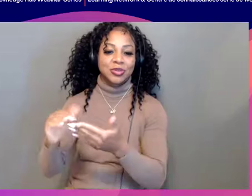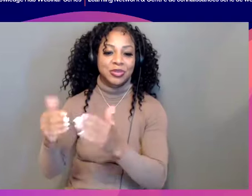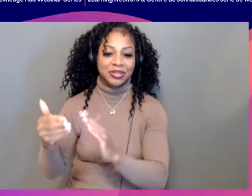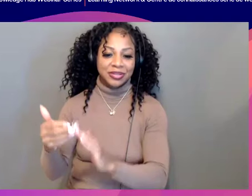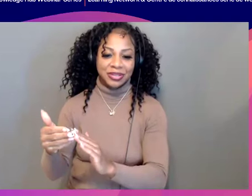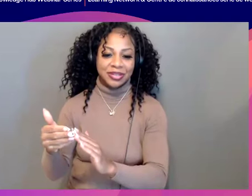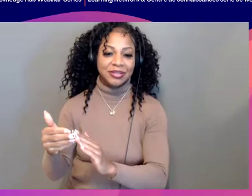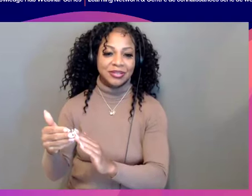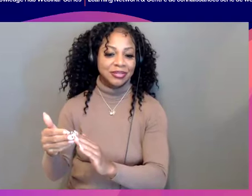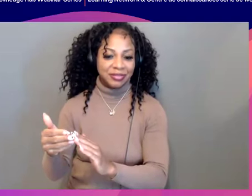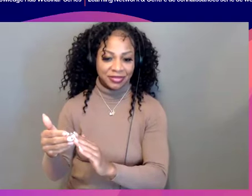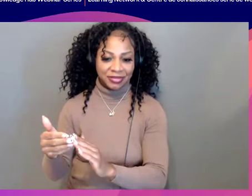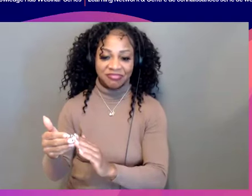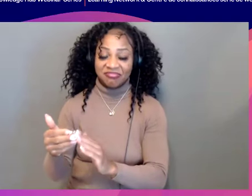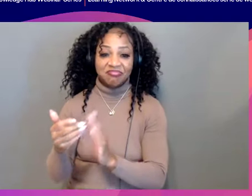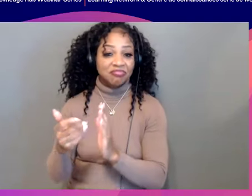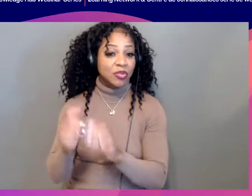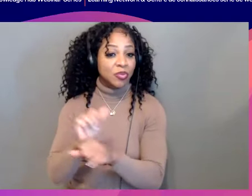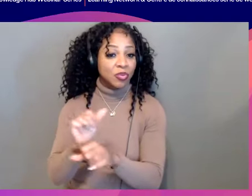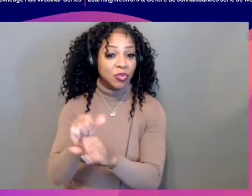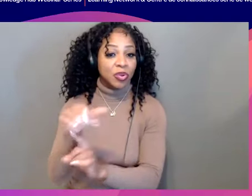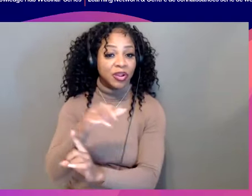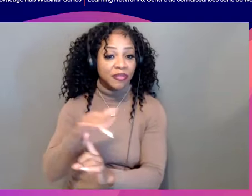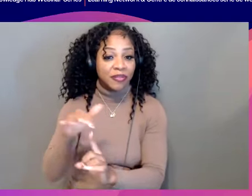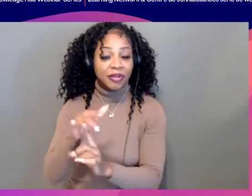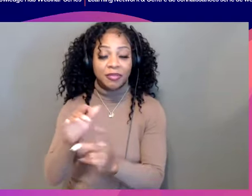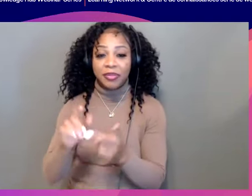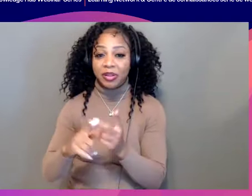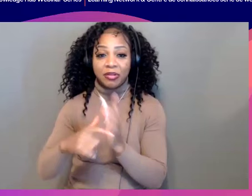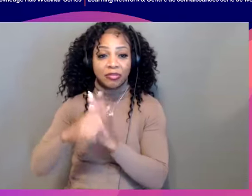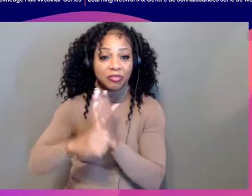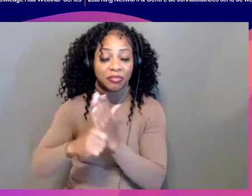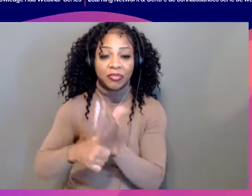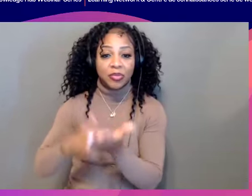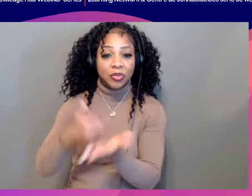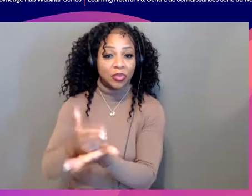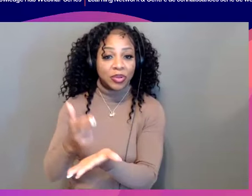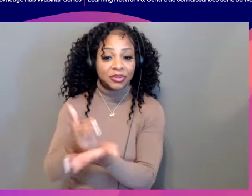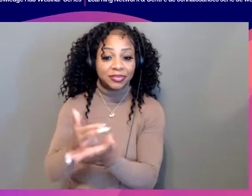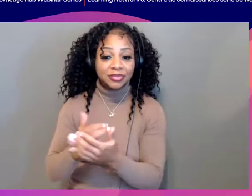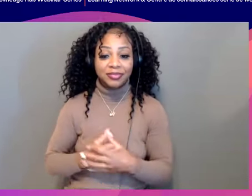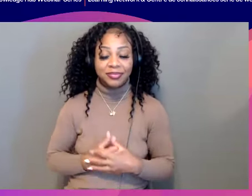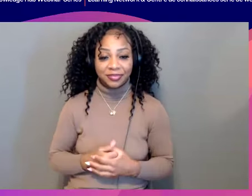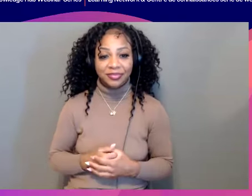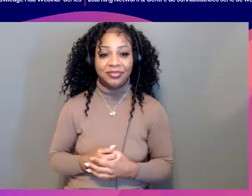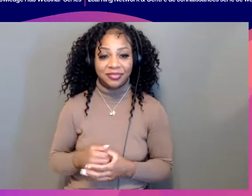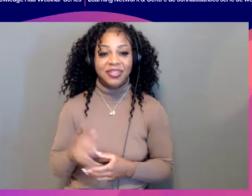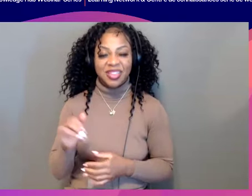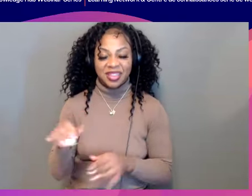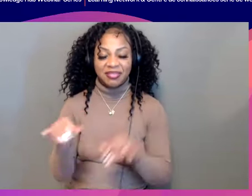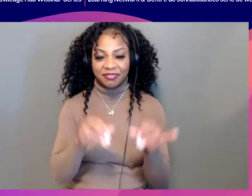2SLGBTQIA plus populations in workplace and community-facing materials or spaces is also